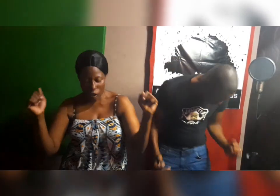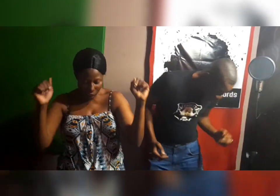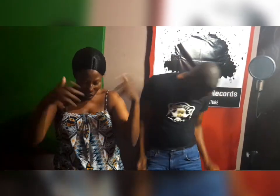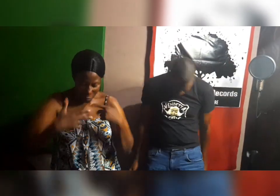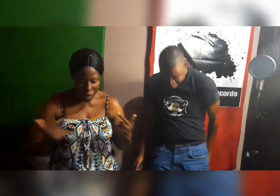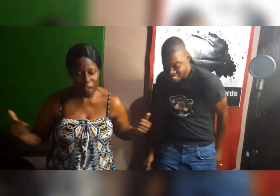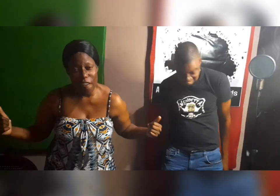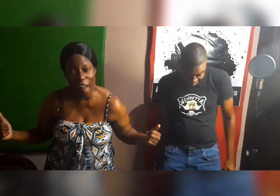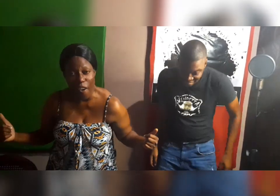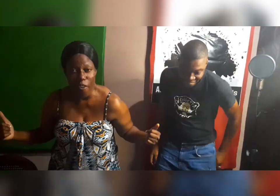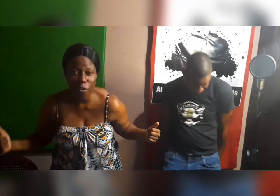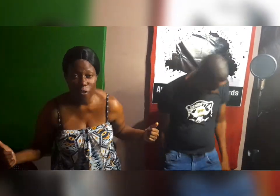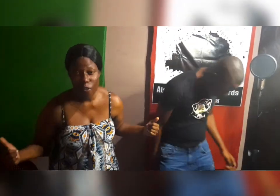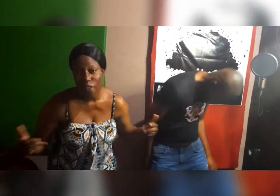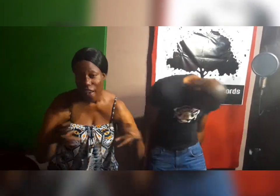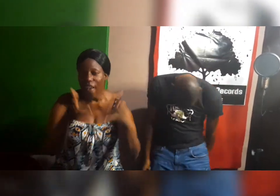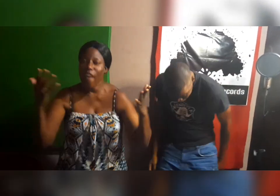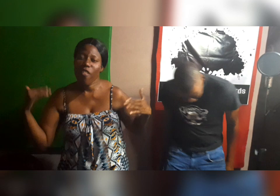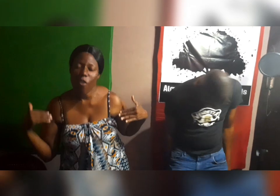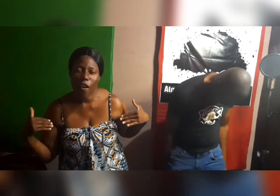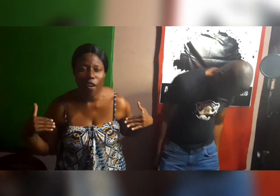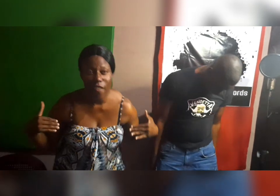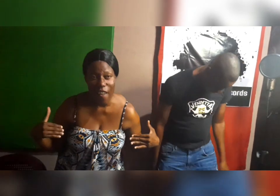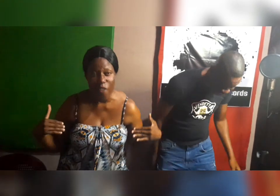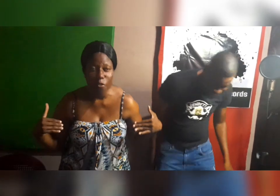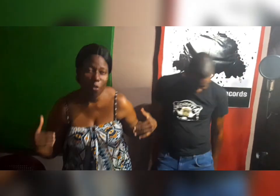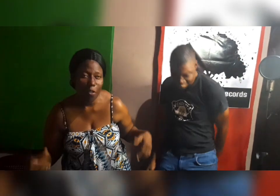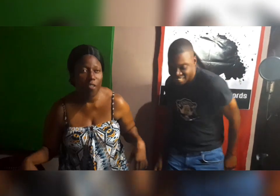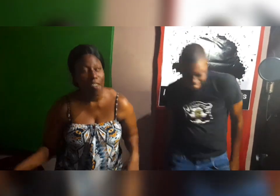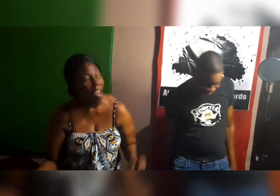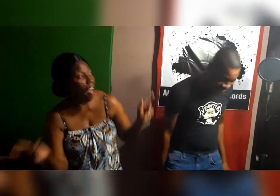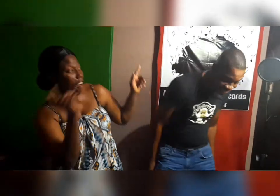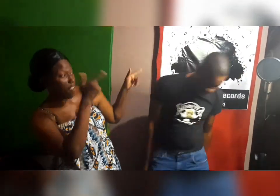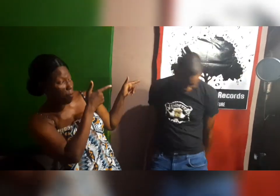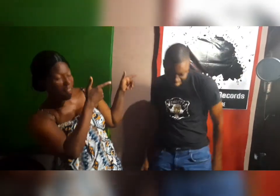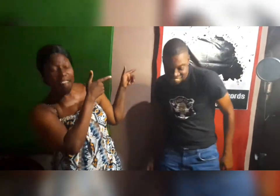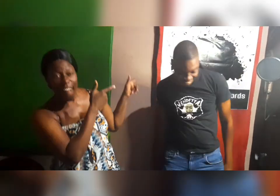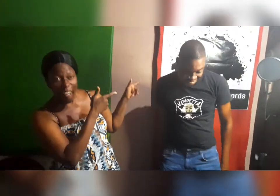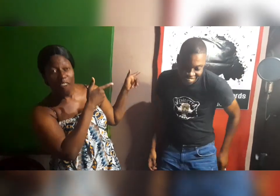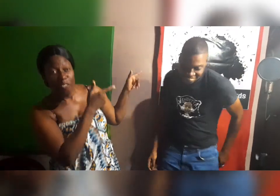life. I treat my body good life too. I know you want a good life too. I treat my body good life too.